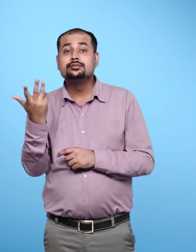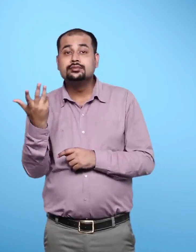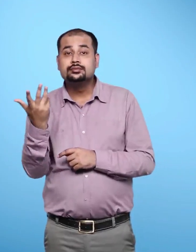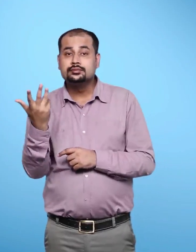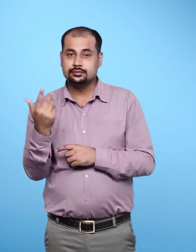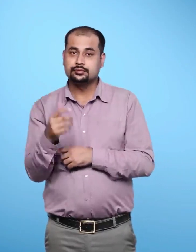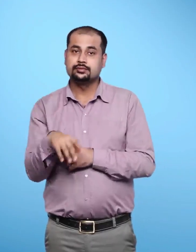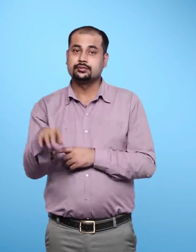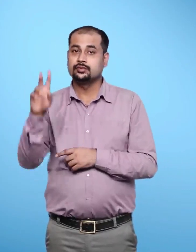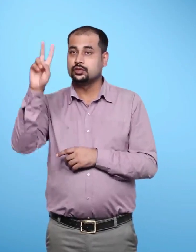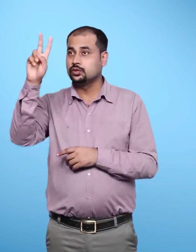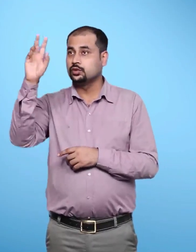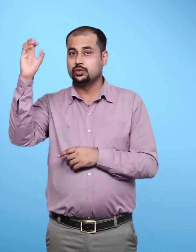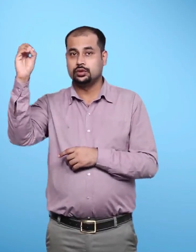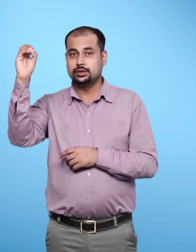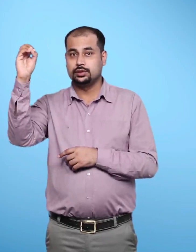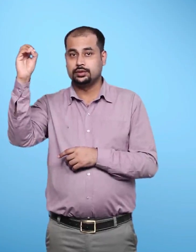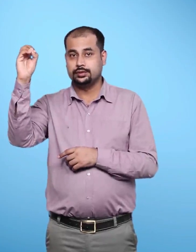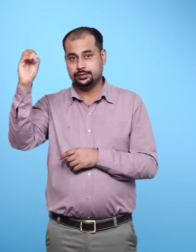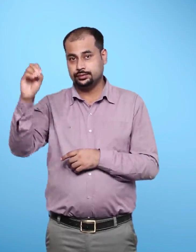Number of items 20.